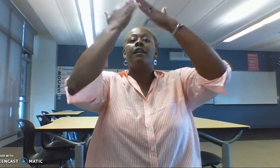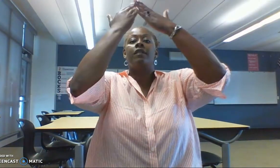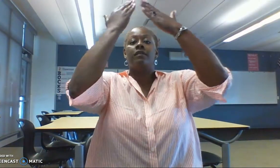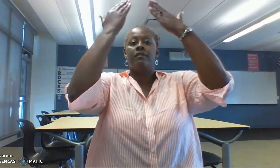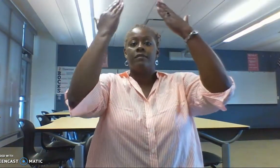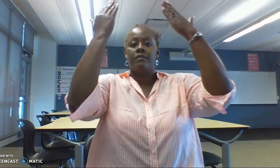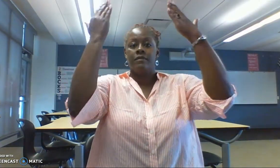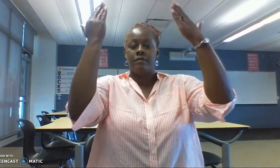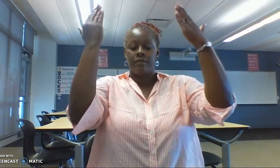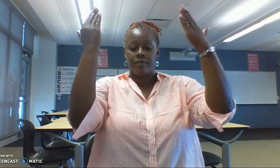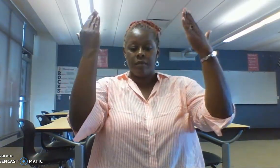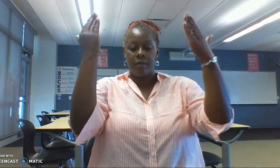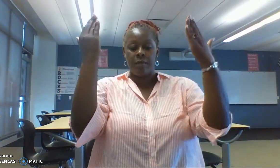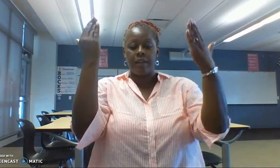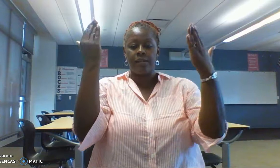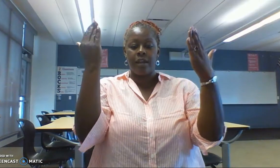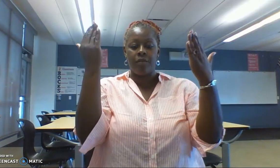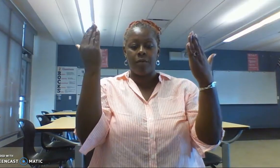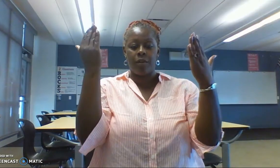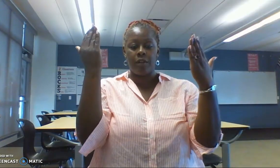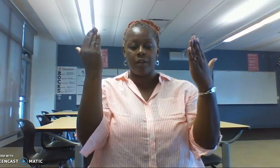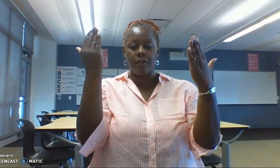heaven. Remember that sign from earlier?